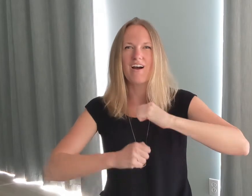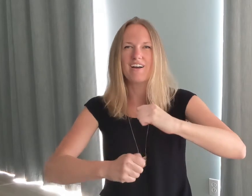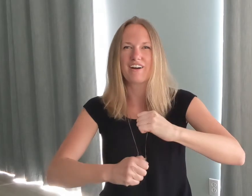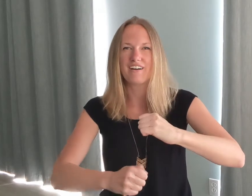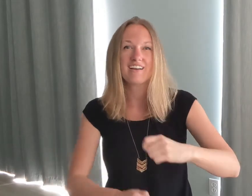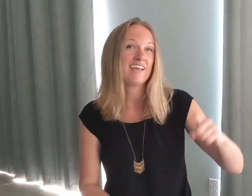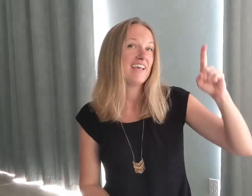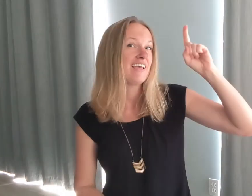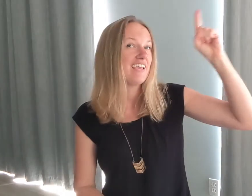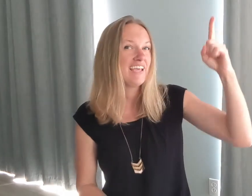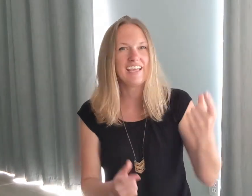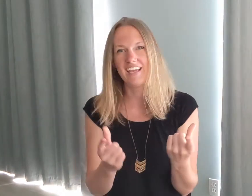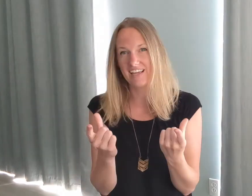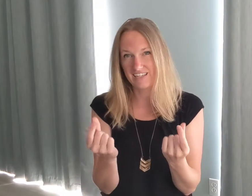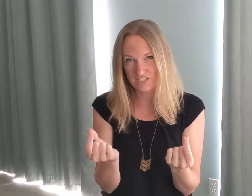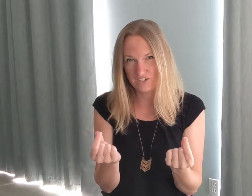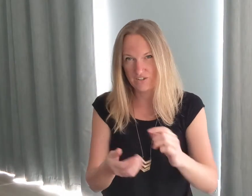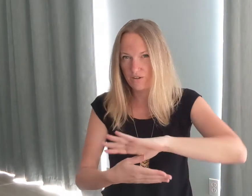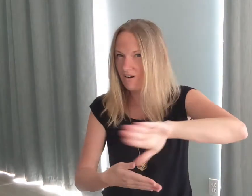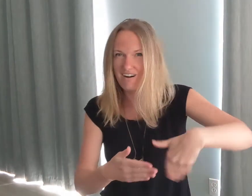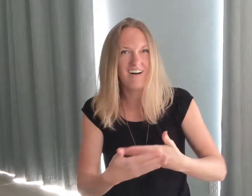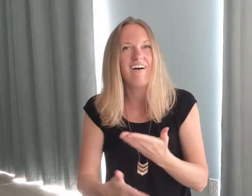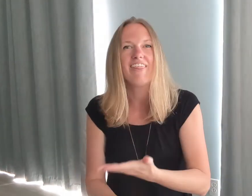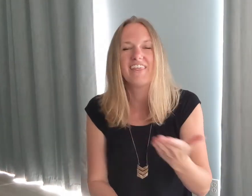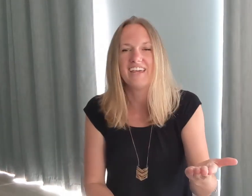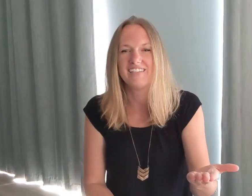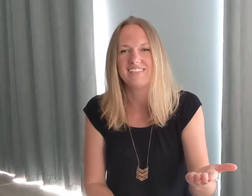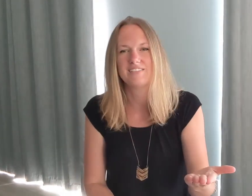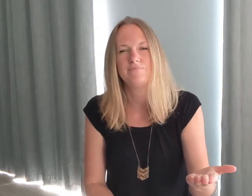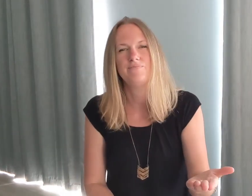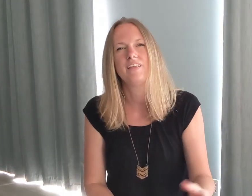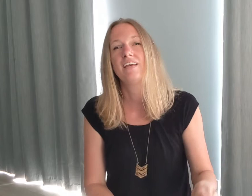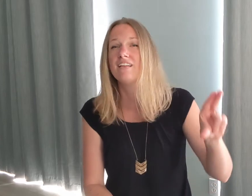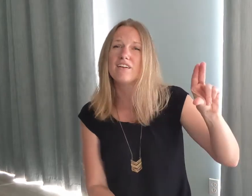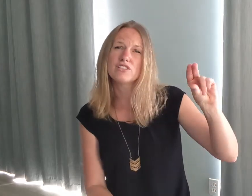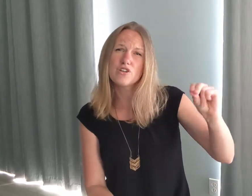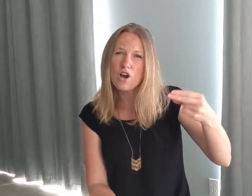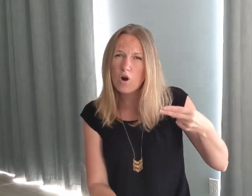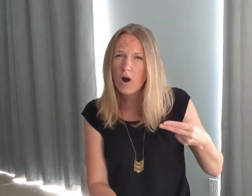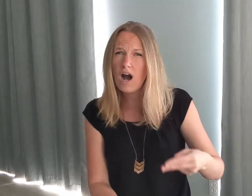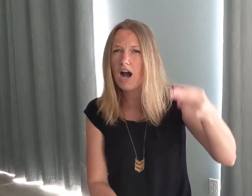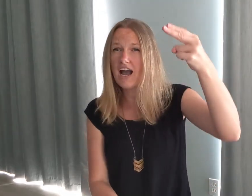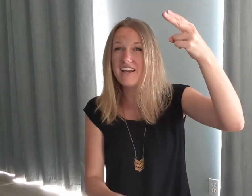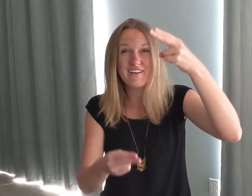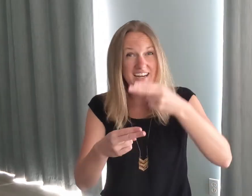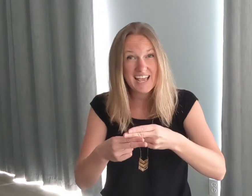stronger. He can do all things. There's no higher